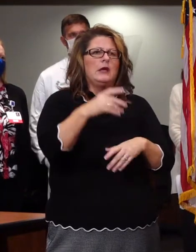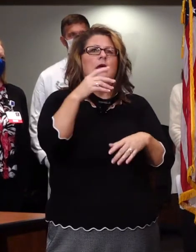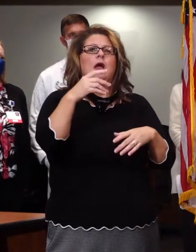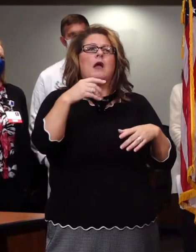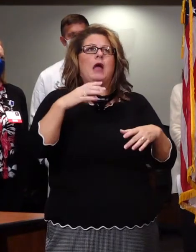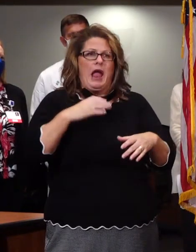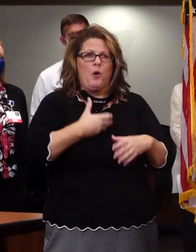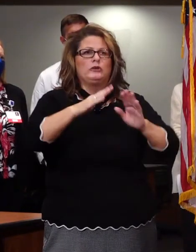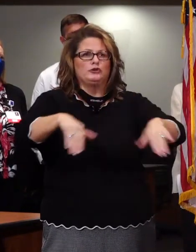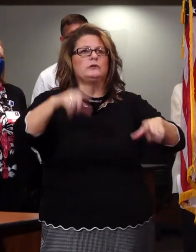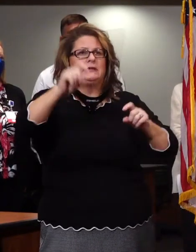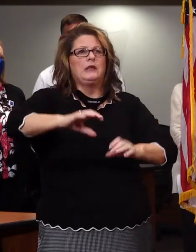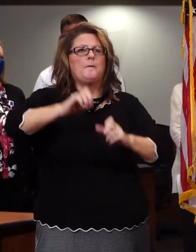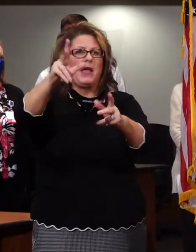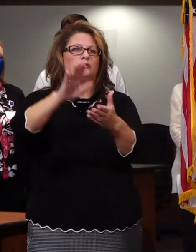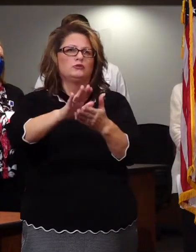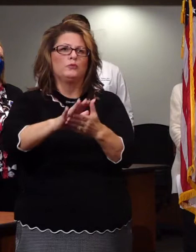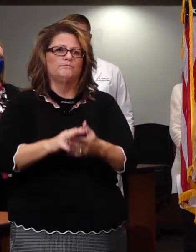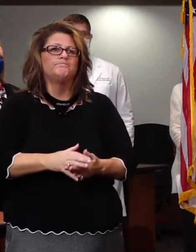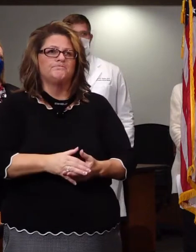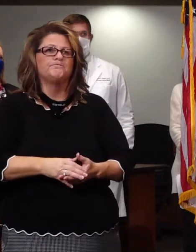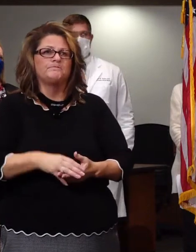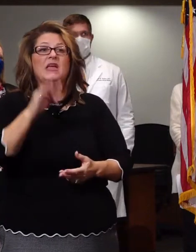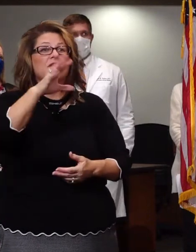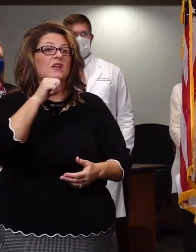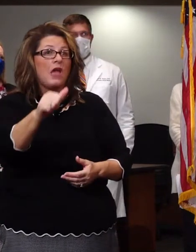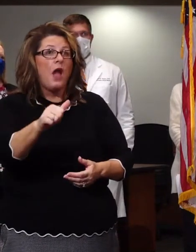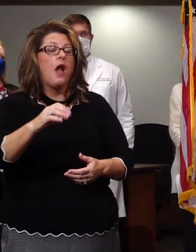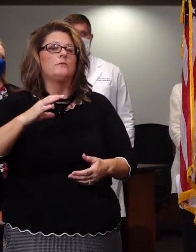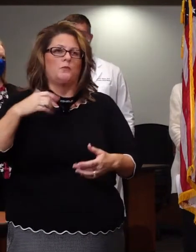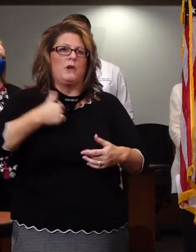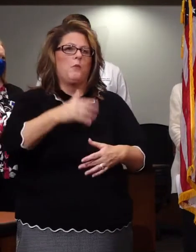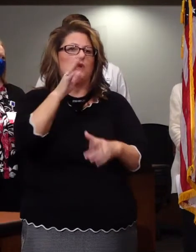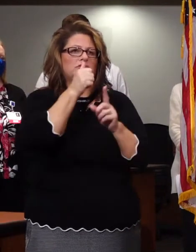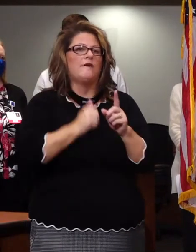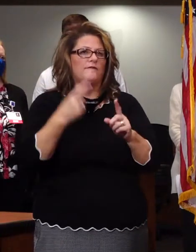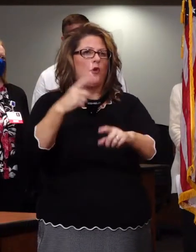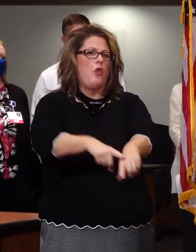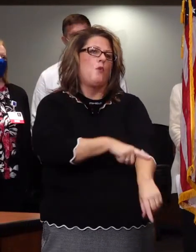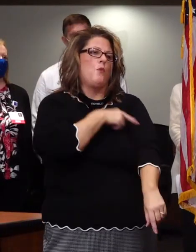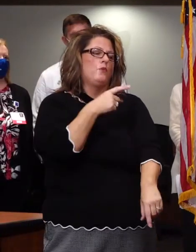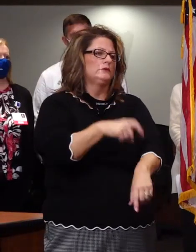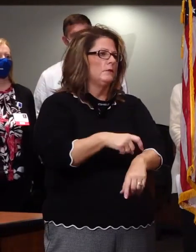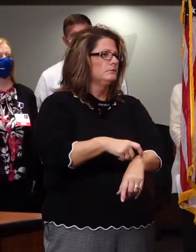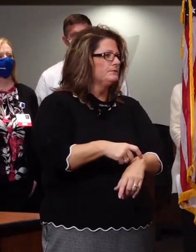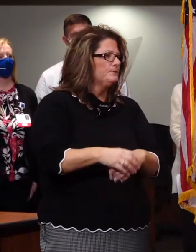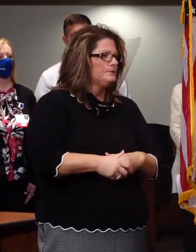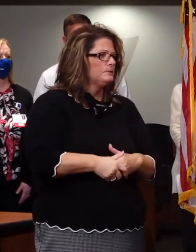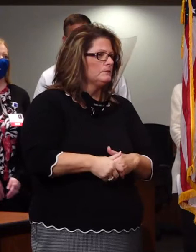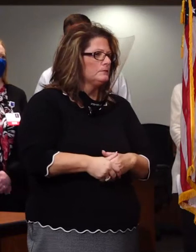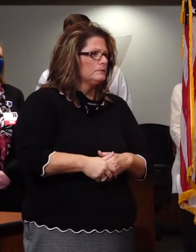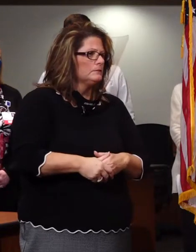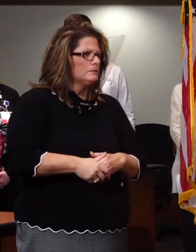paying a price for that for decades. Exactly when were those tests distributed? Of the participating